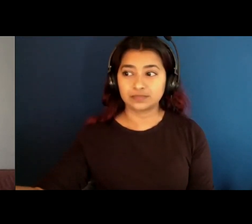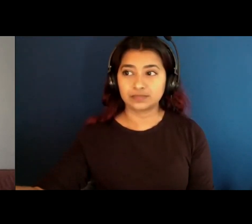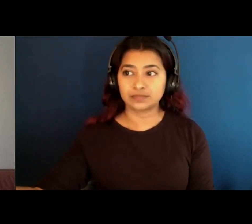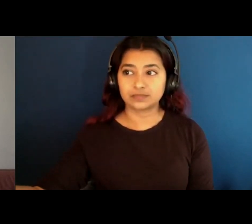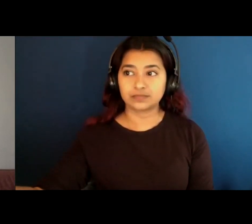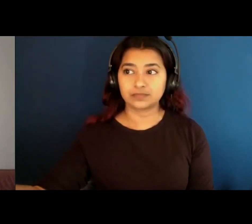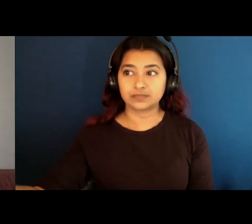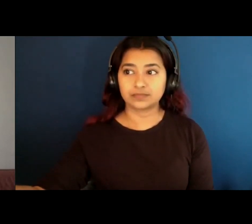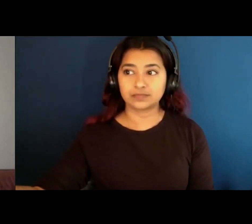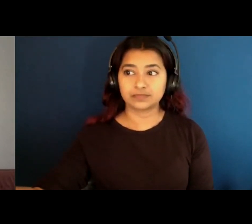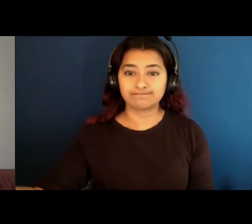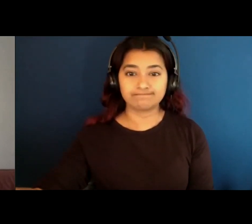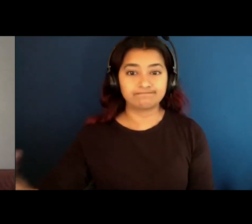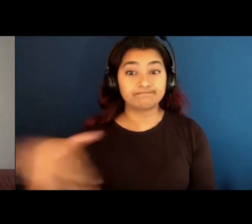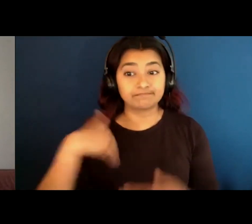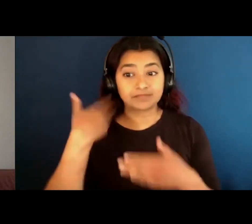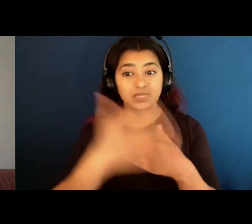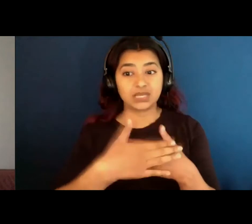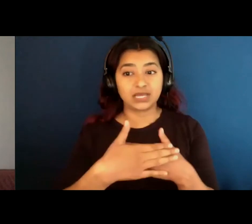is